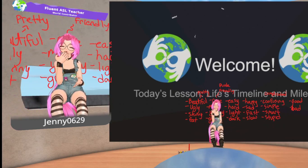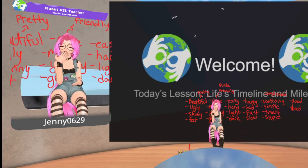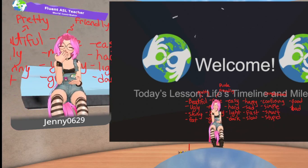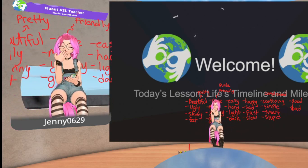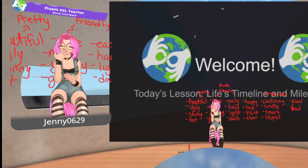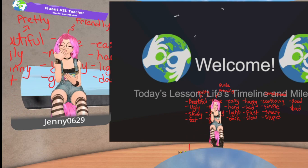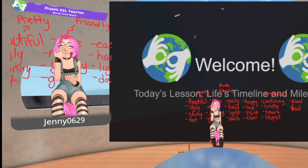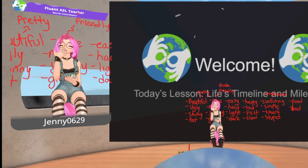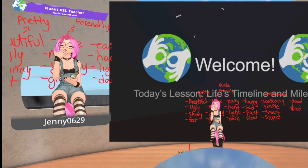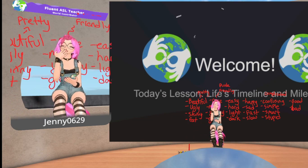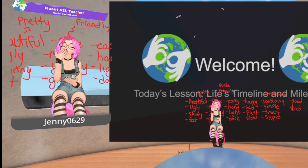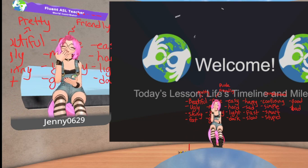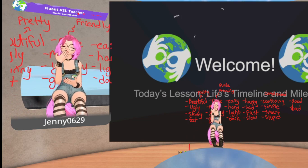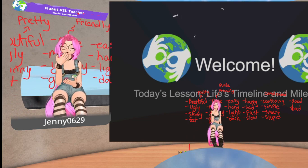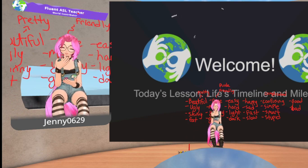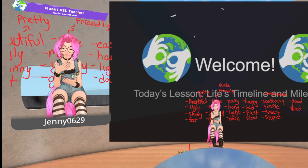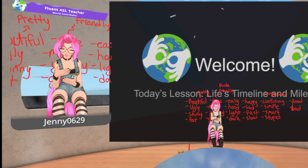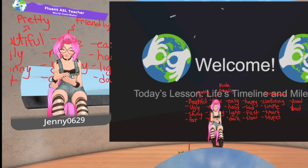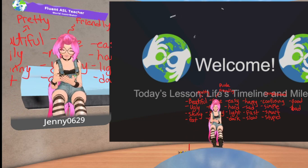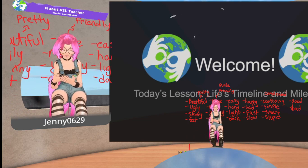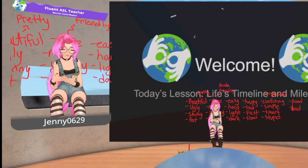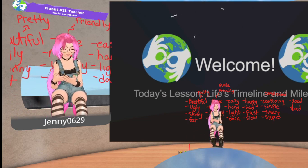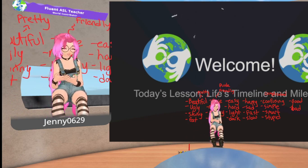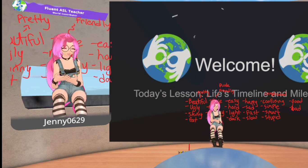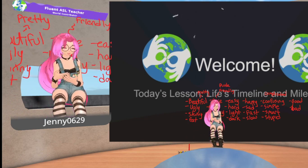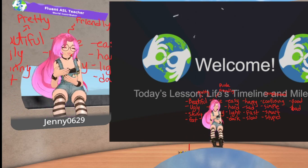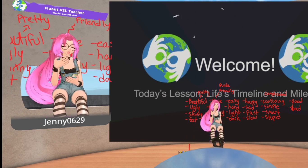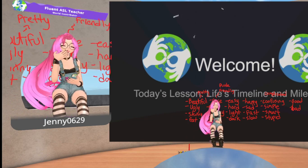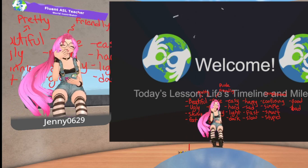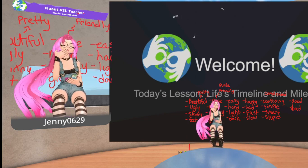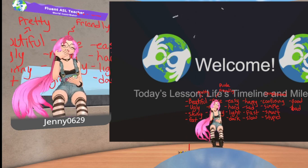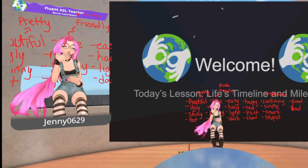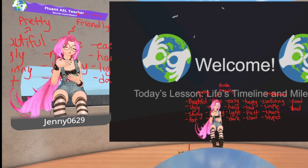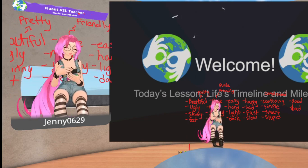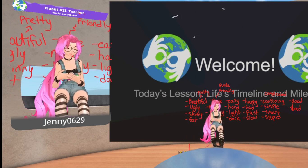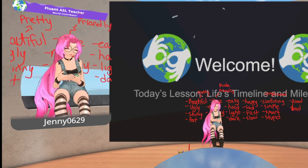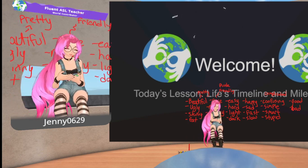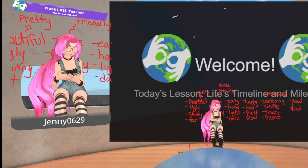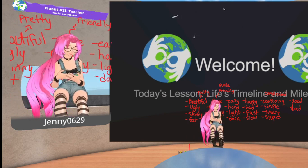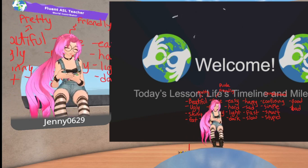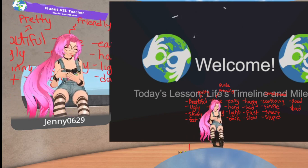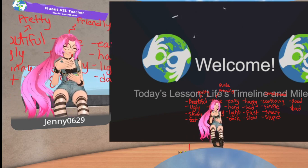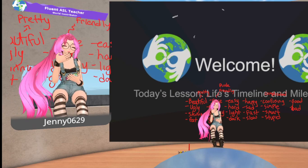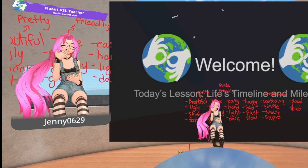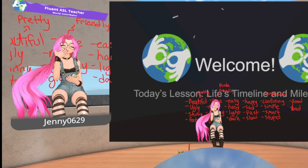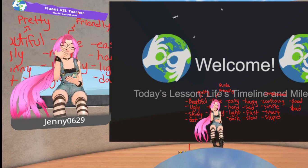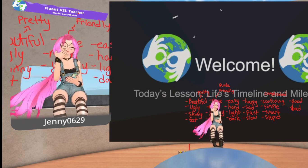our mouth, moving down to the other palm. Good.